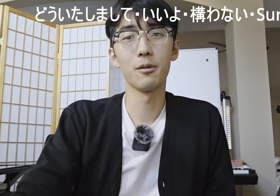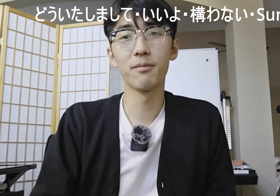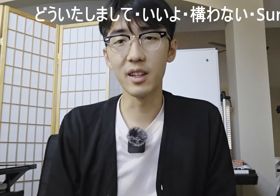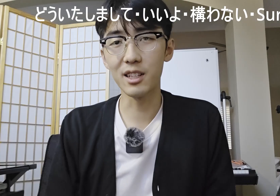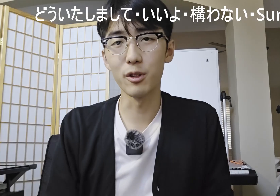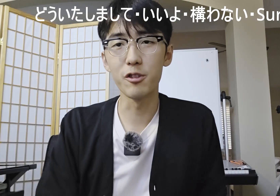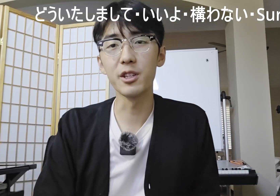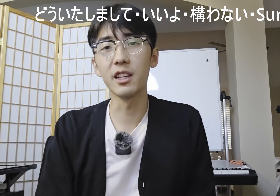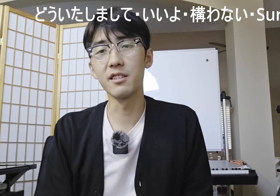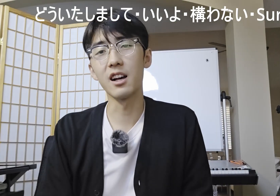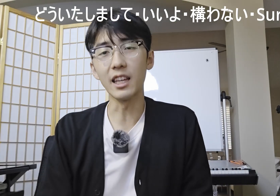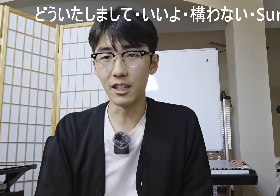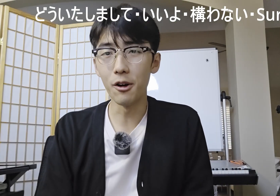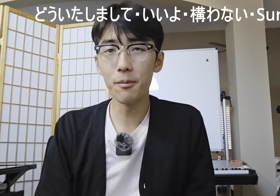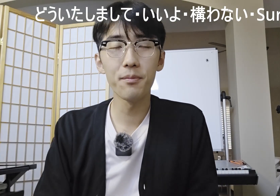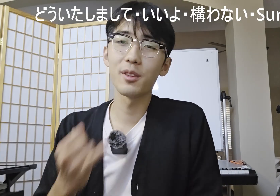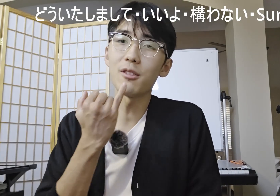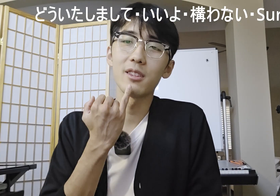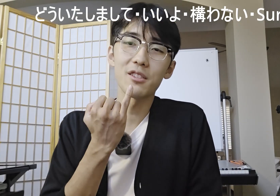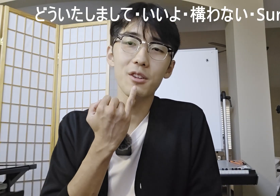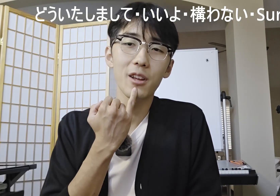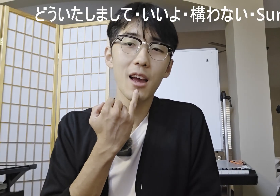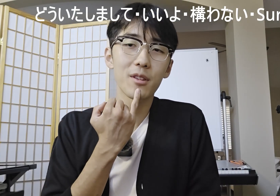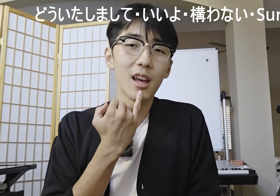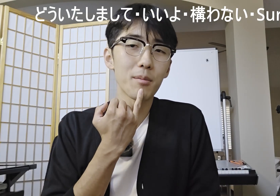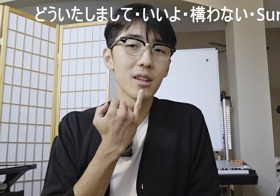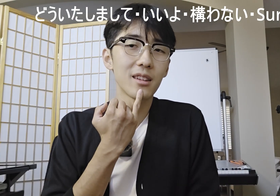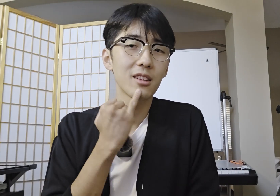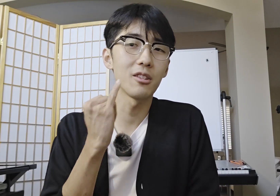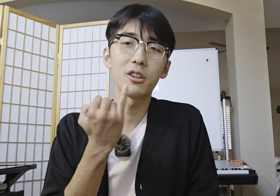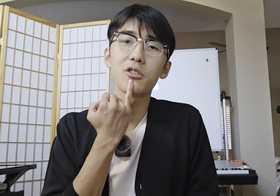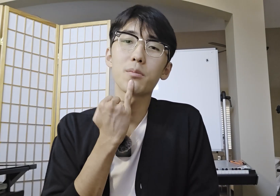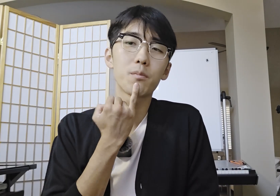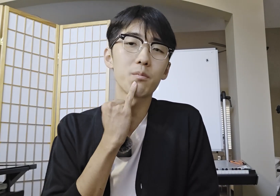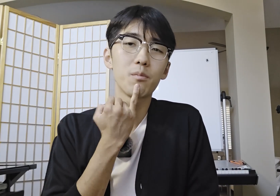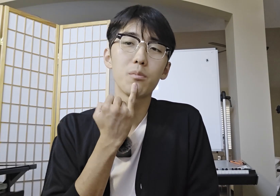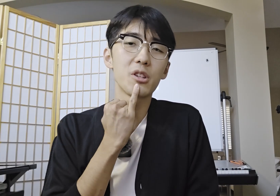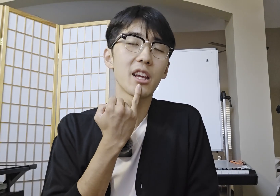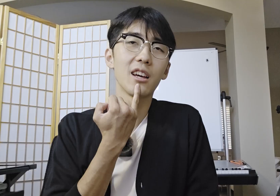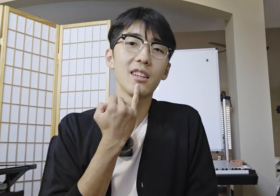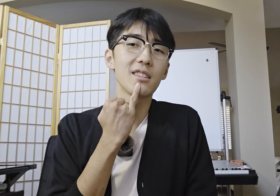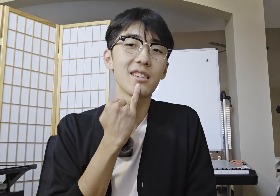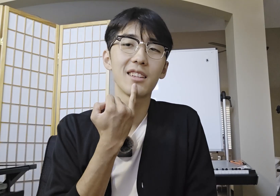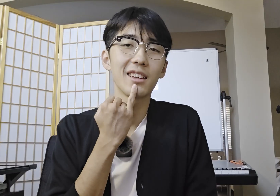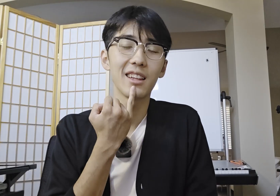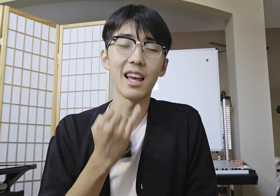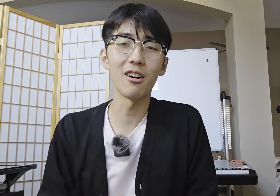So the next one they're using is iyo. You don't necessarily have to tap it. You just shake it like this, and that also